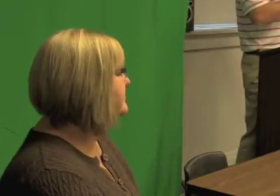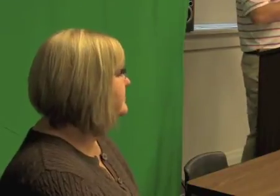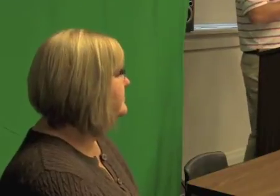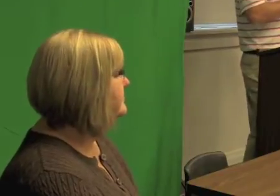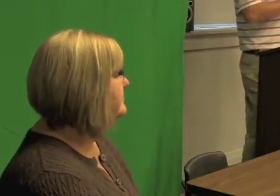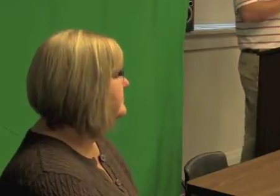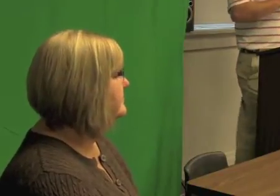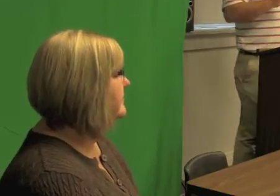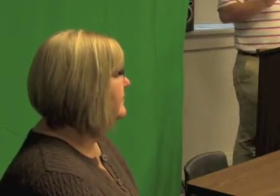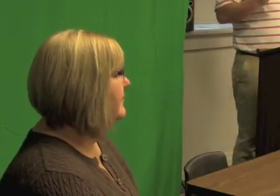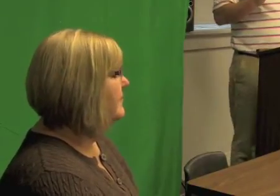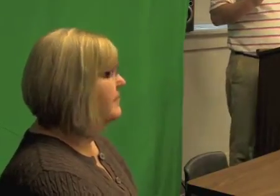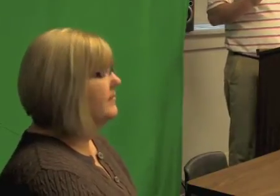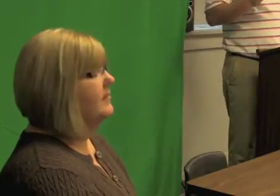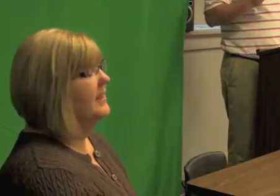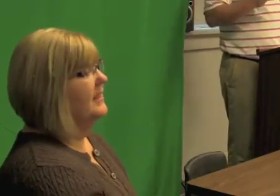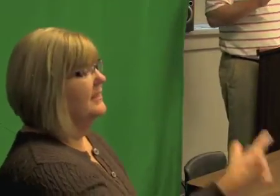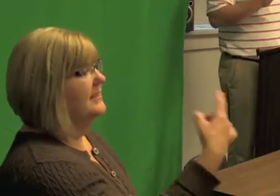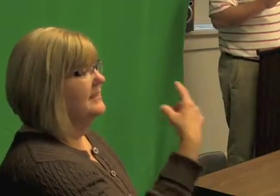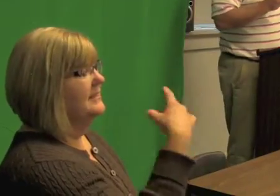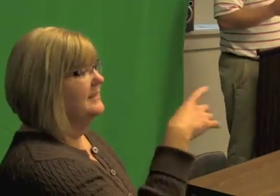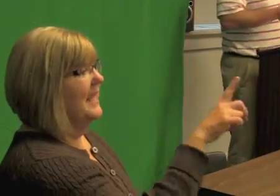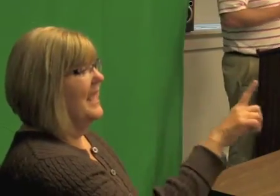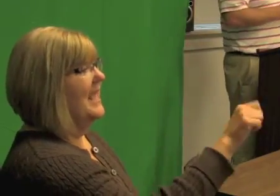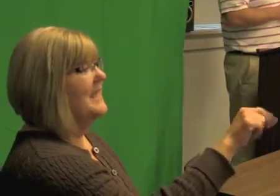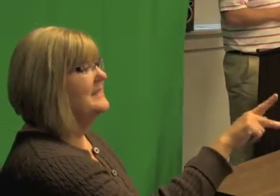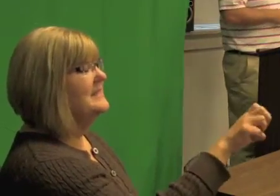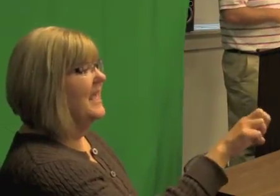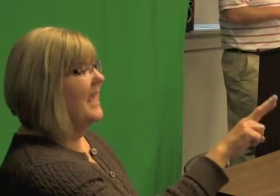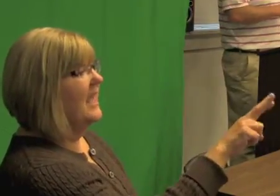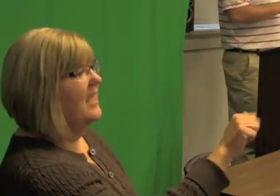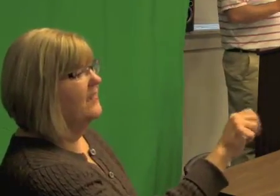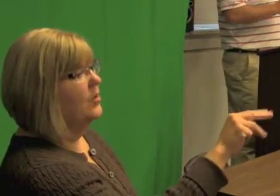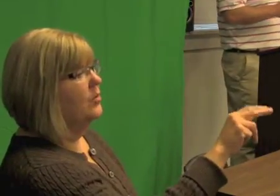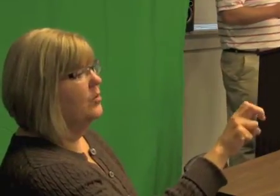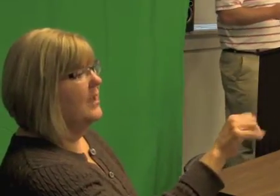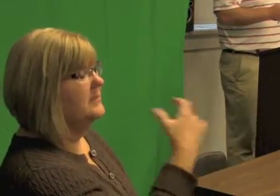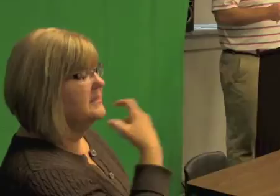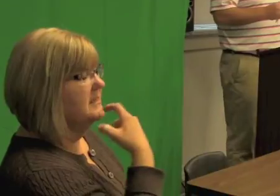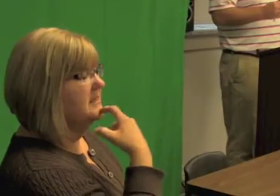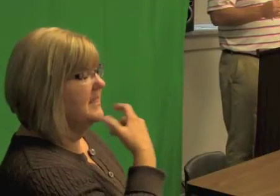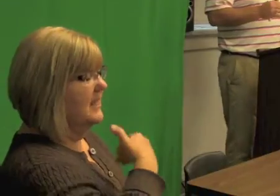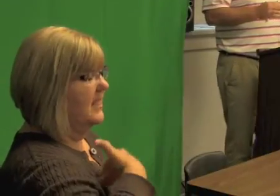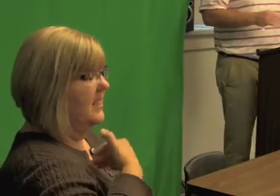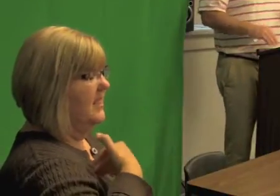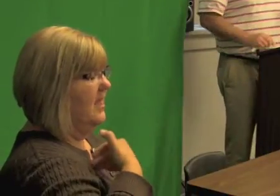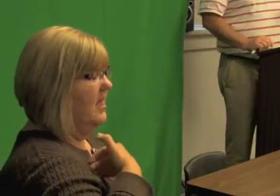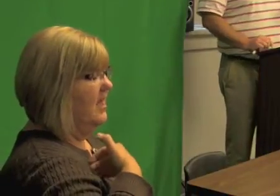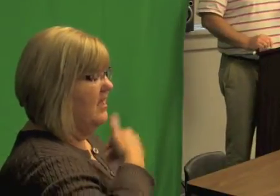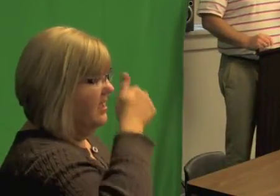As mentioned by Dave Ramsey, what should young adults have